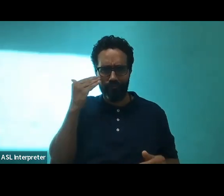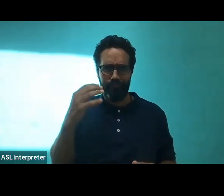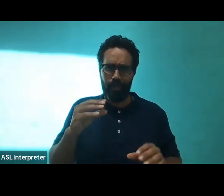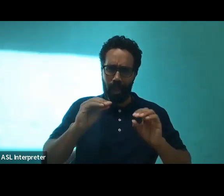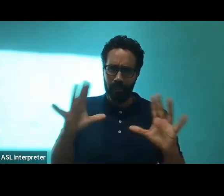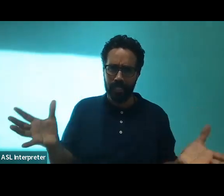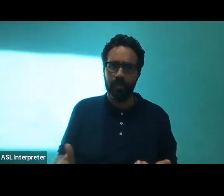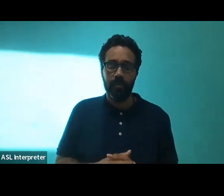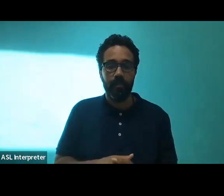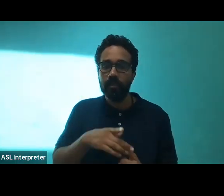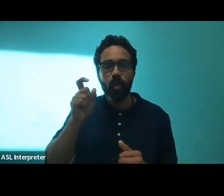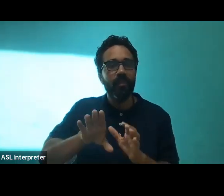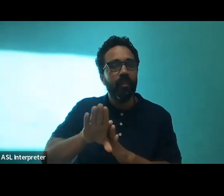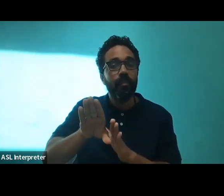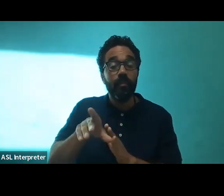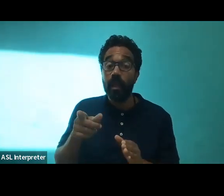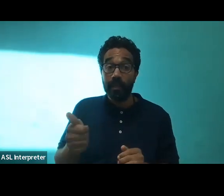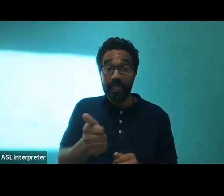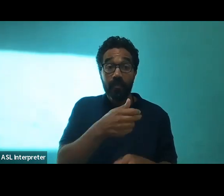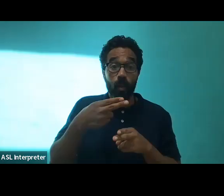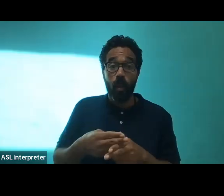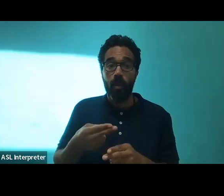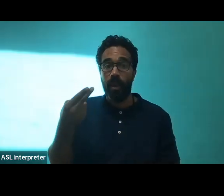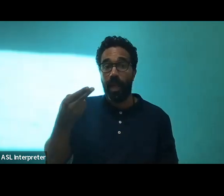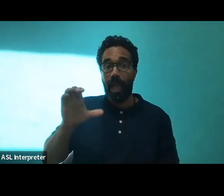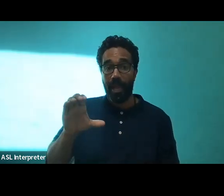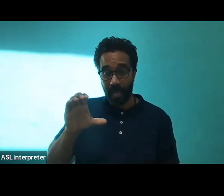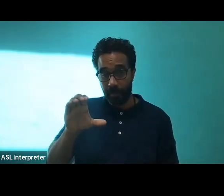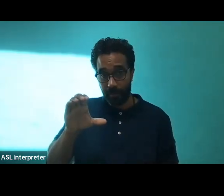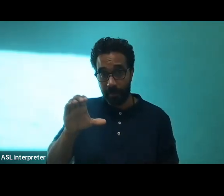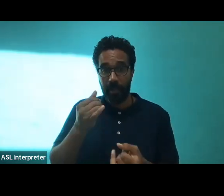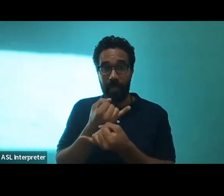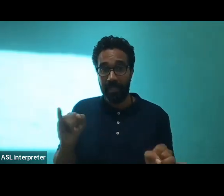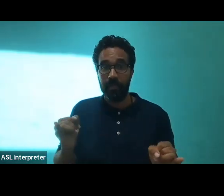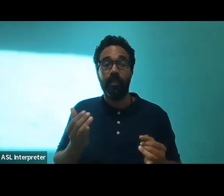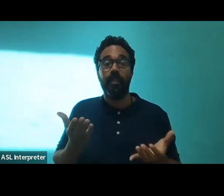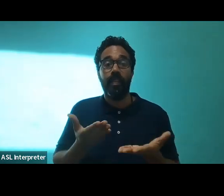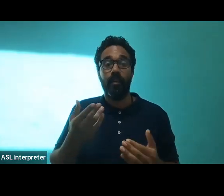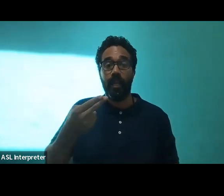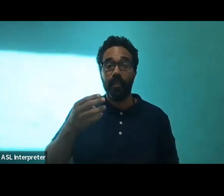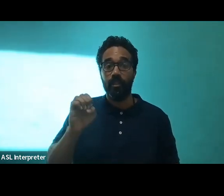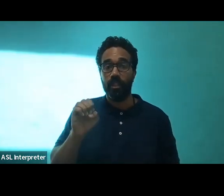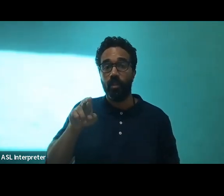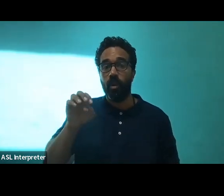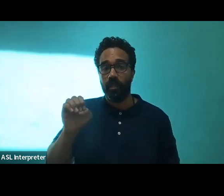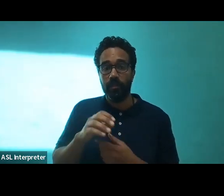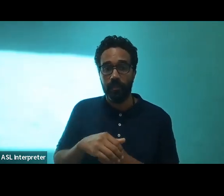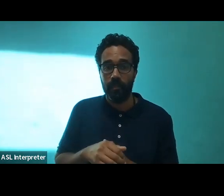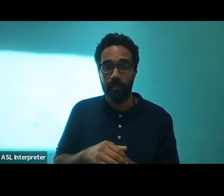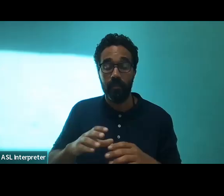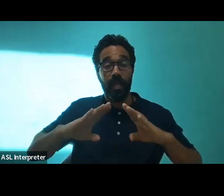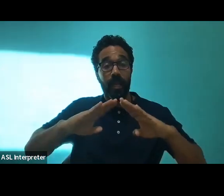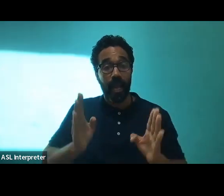They call themselves Handicapped Independence Here, HERE, which stood for through